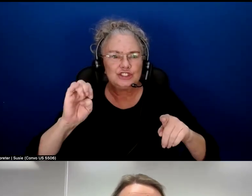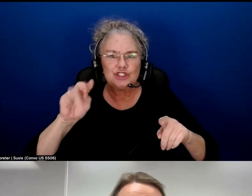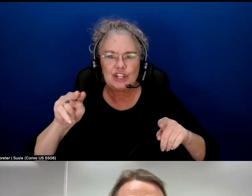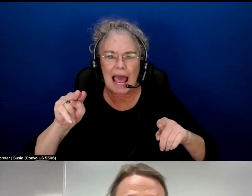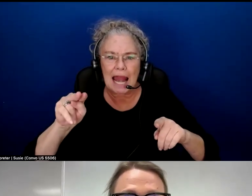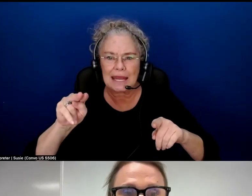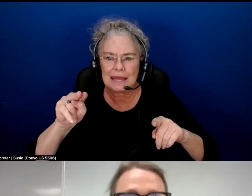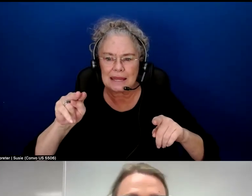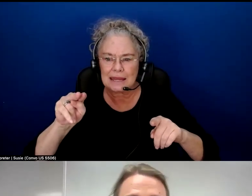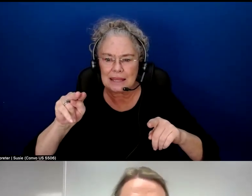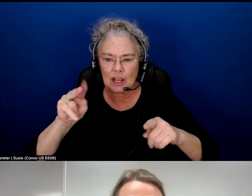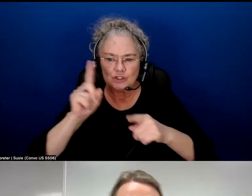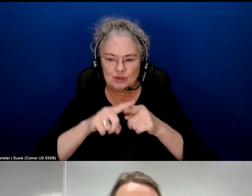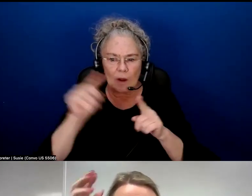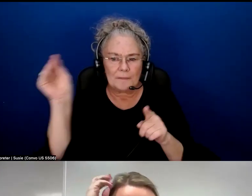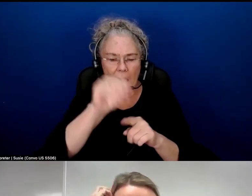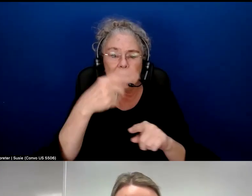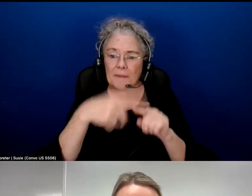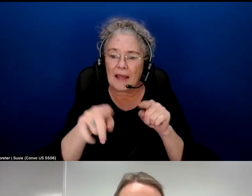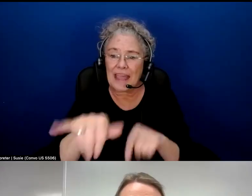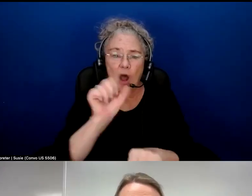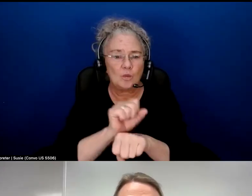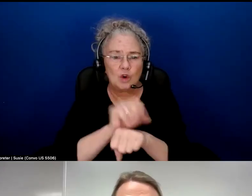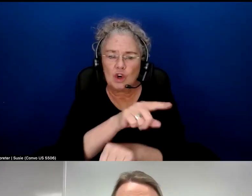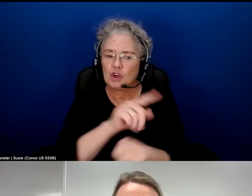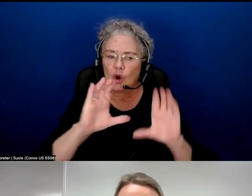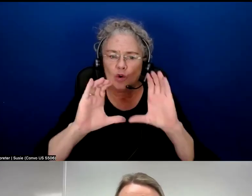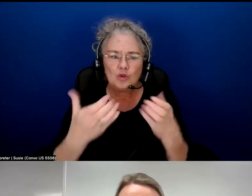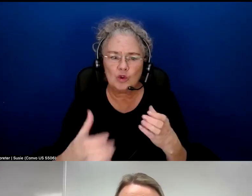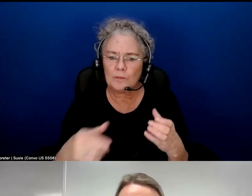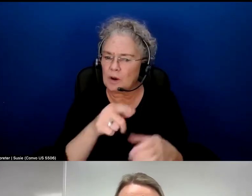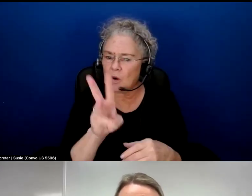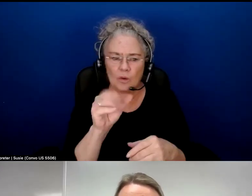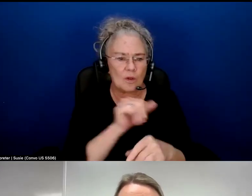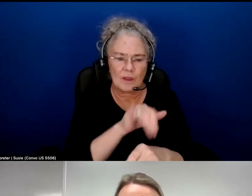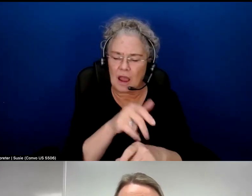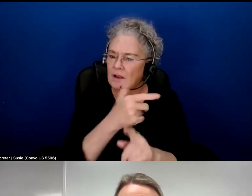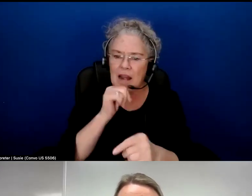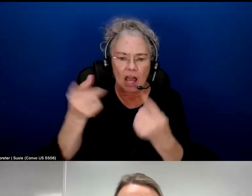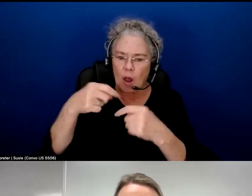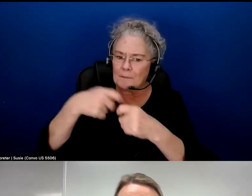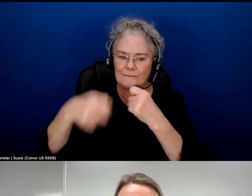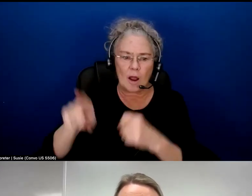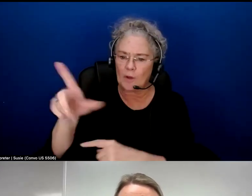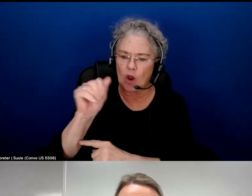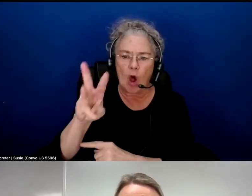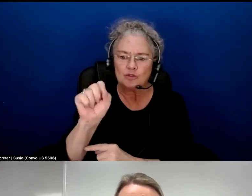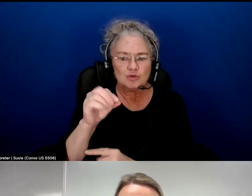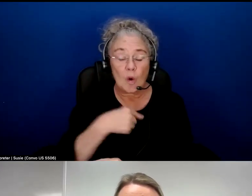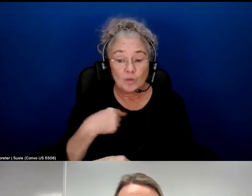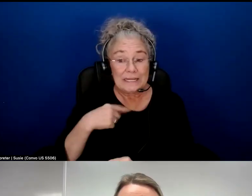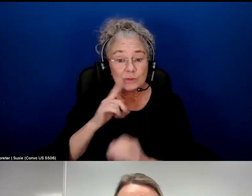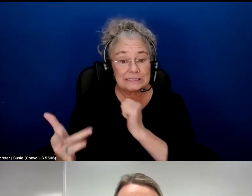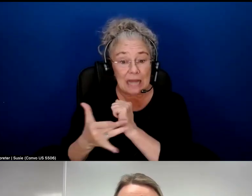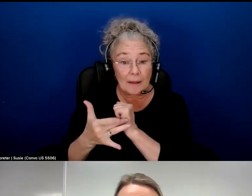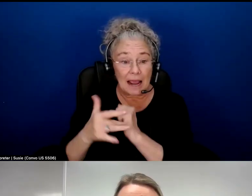here. But the work group was not, the authority for the work group does not come from law. So we are not technically